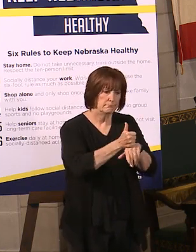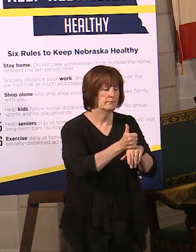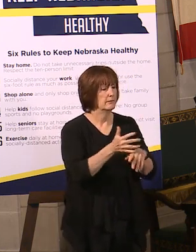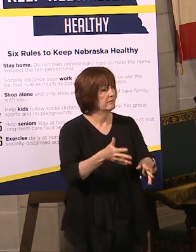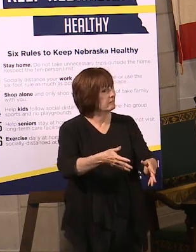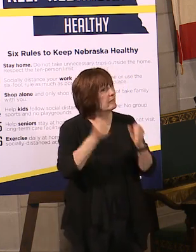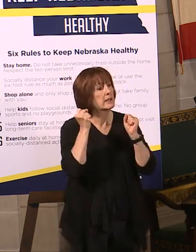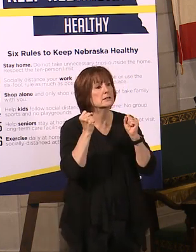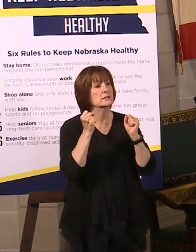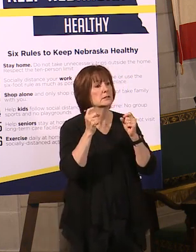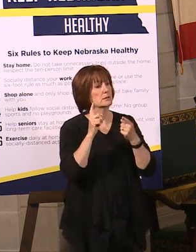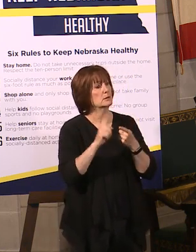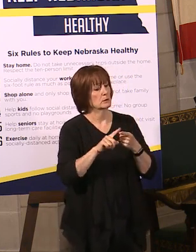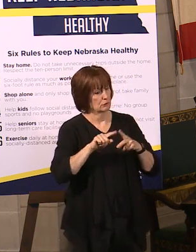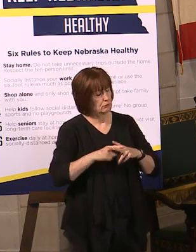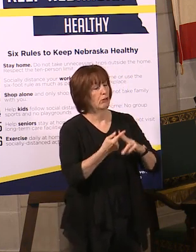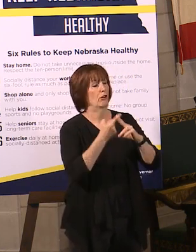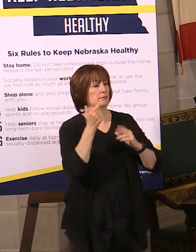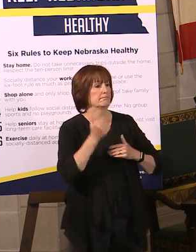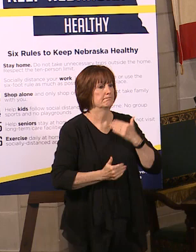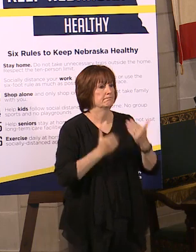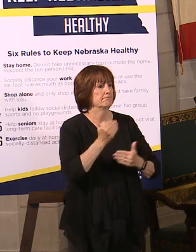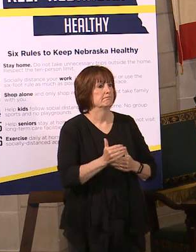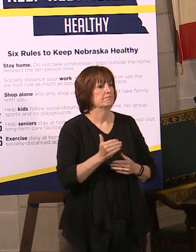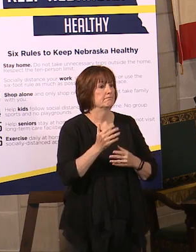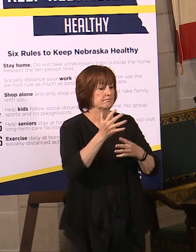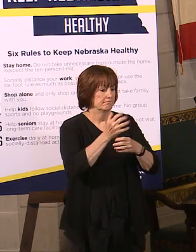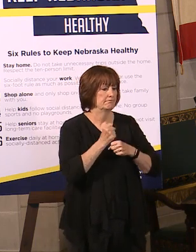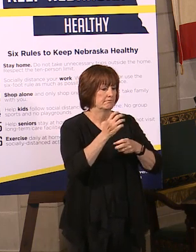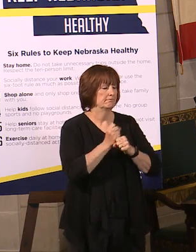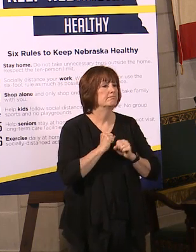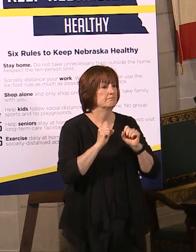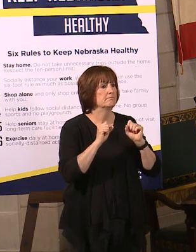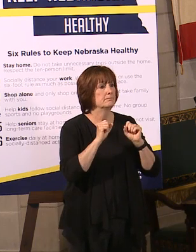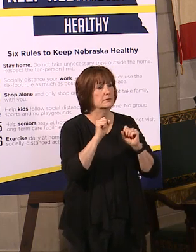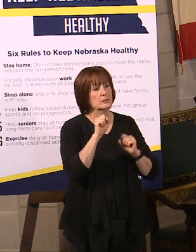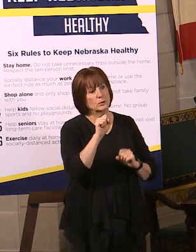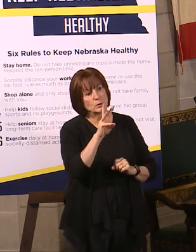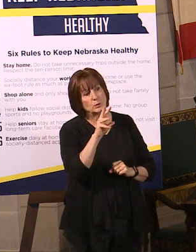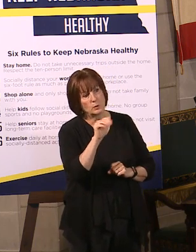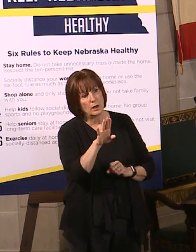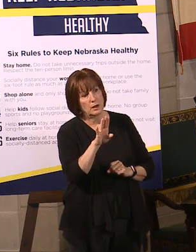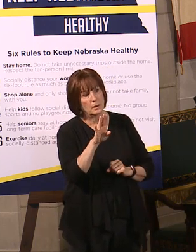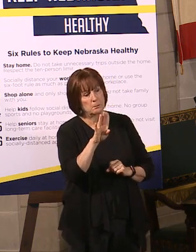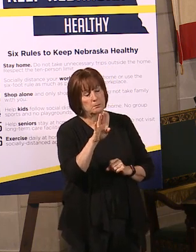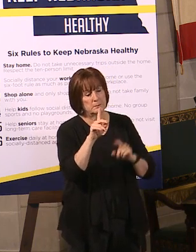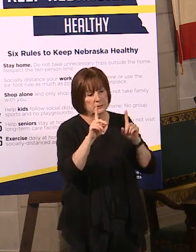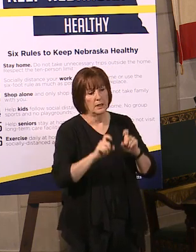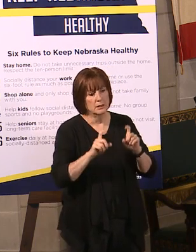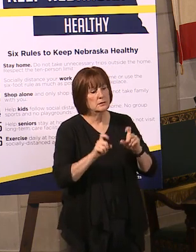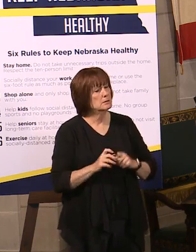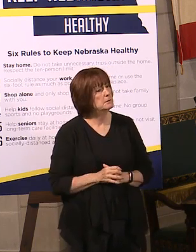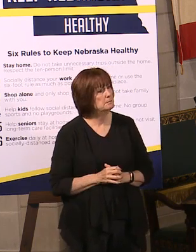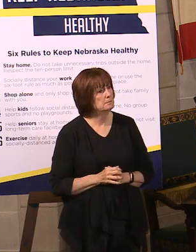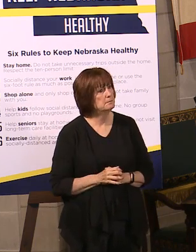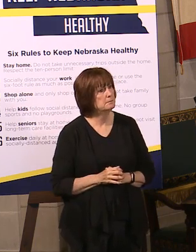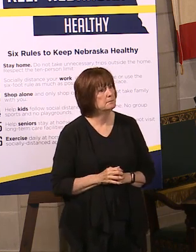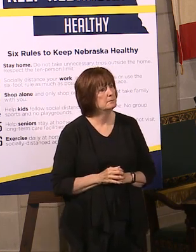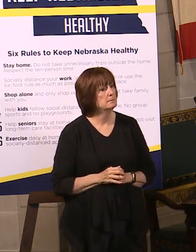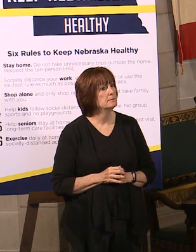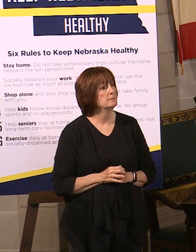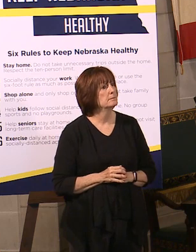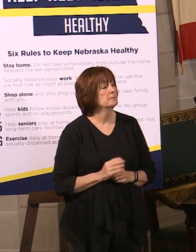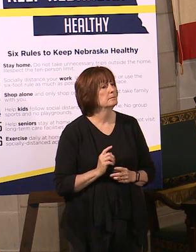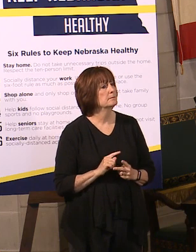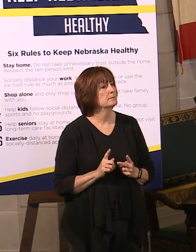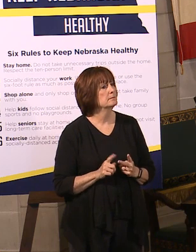time to be able to start processing the test results that the test results from the swabs we started taking yesterday. Charlie